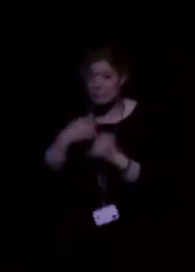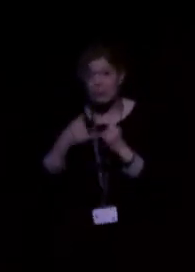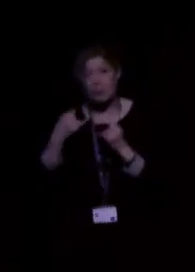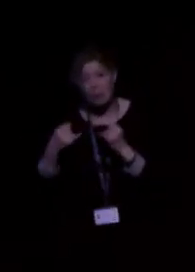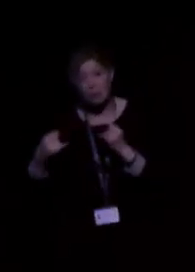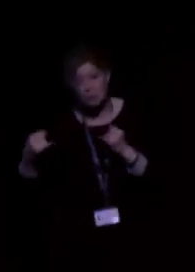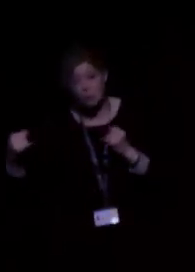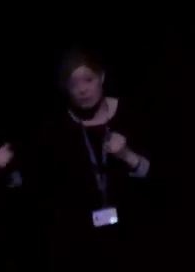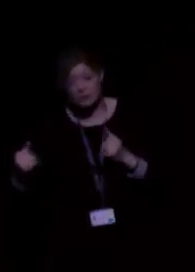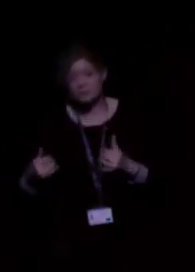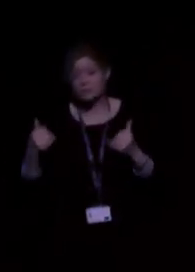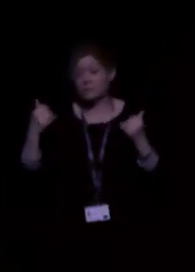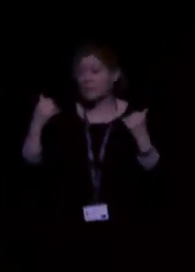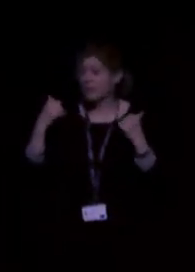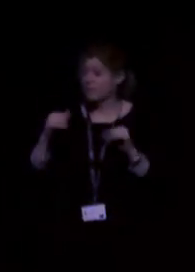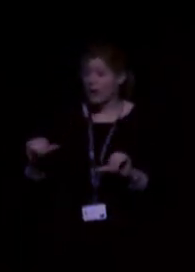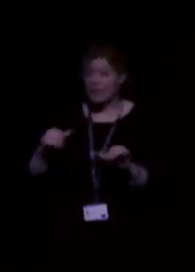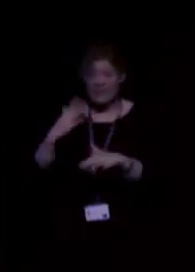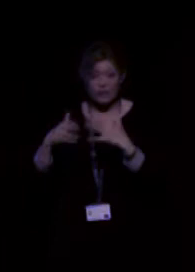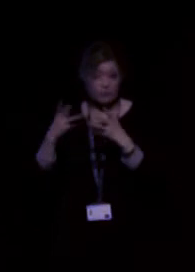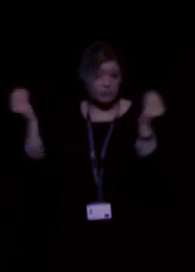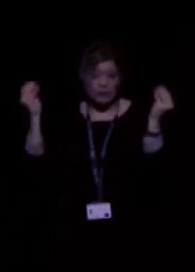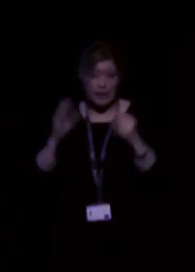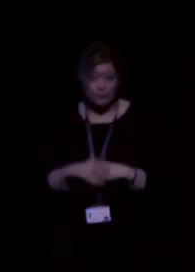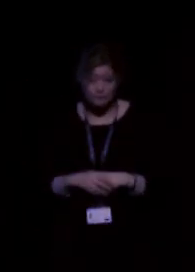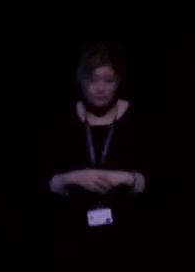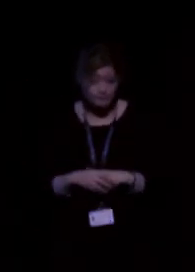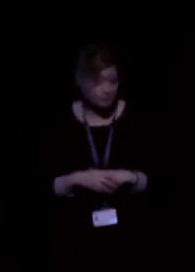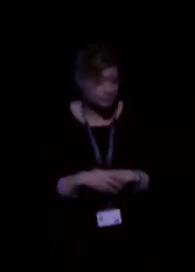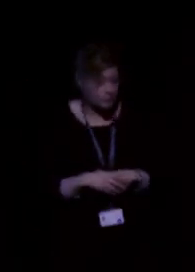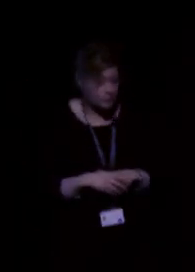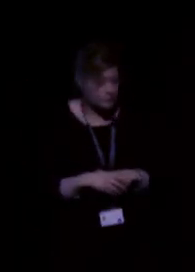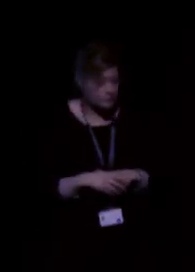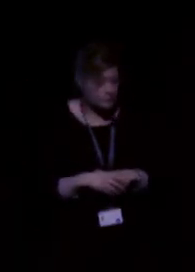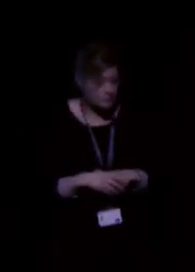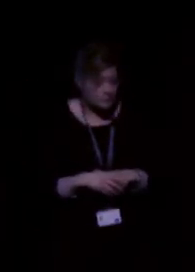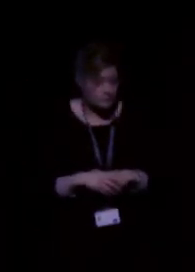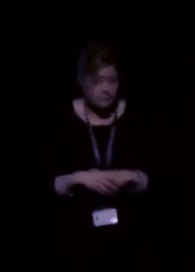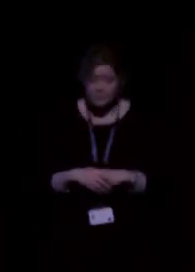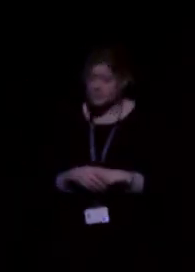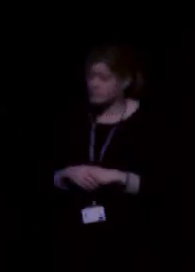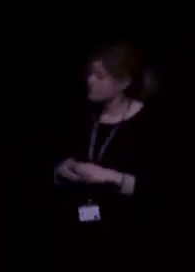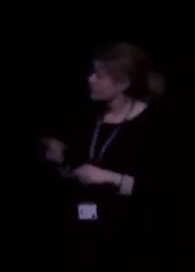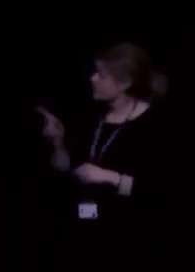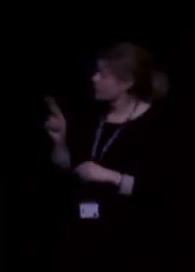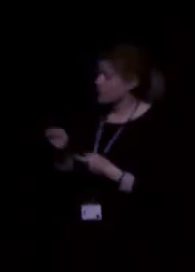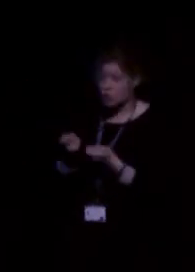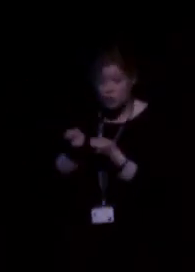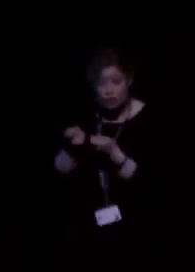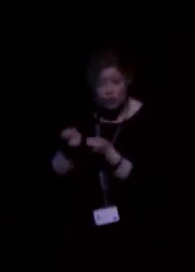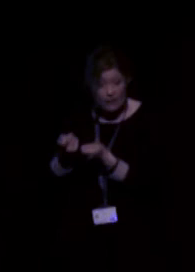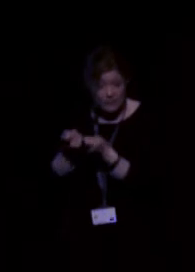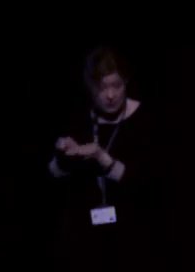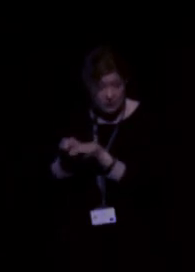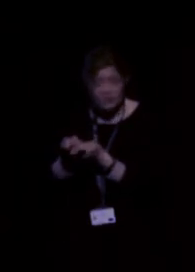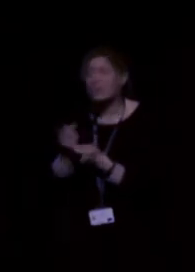then eventually the condition burns itself out. Now, the modalities of treatment are really directed at controlling